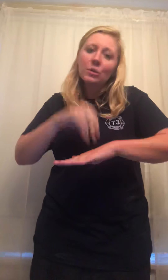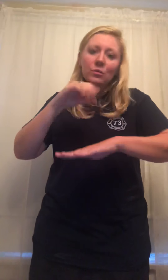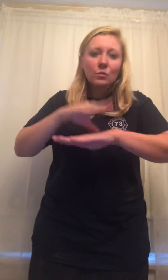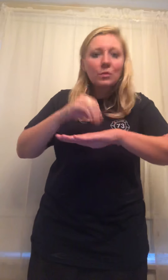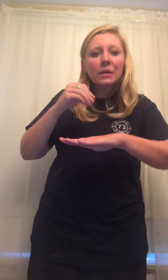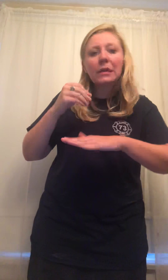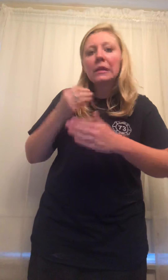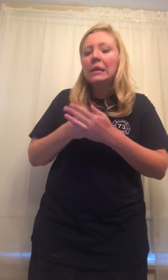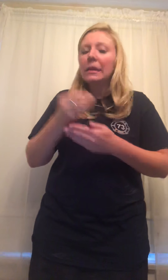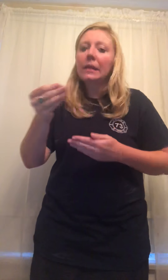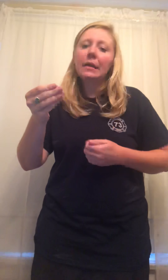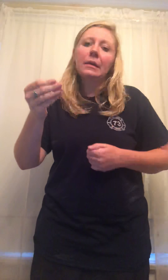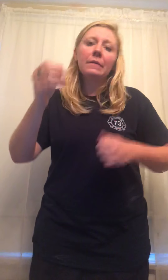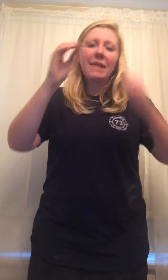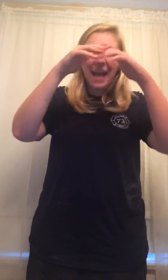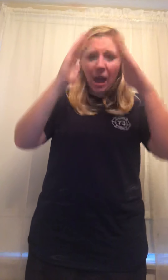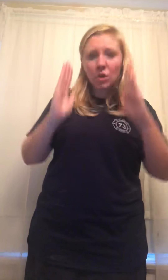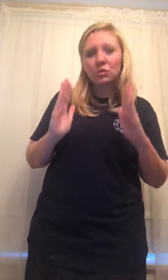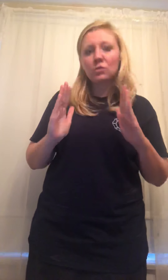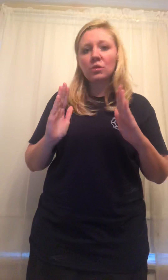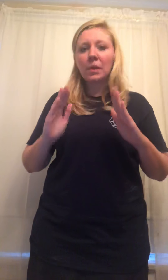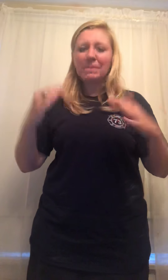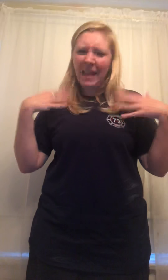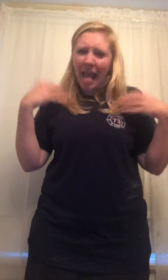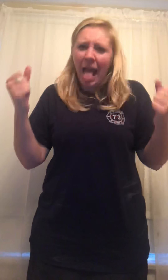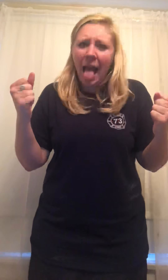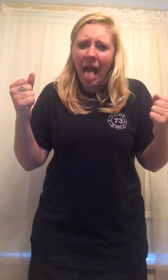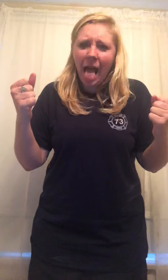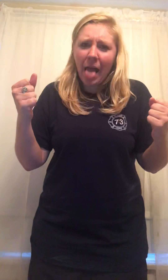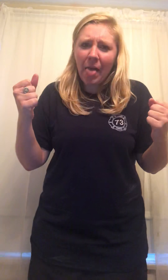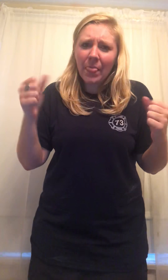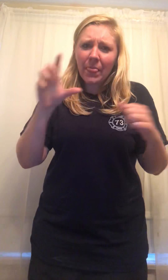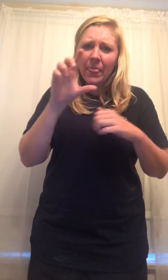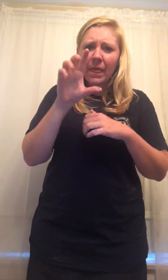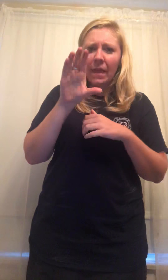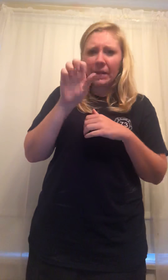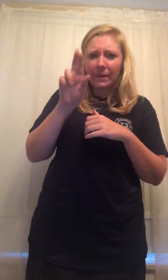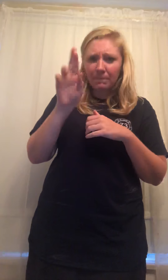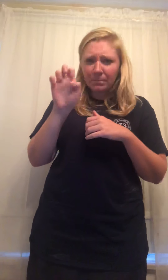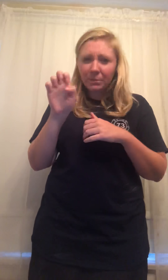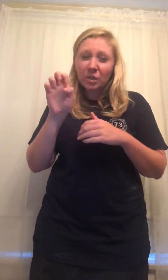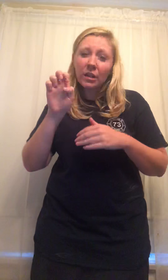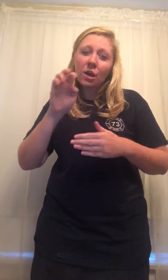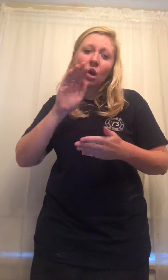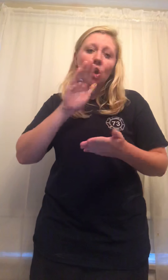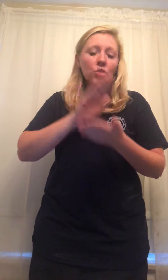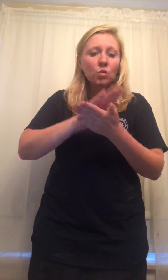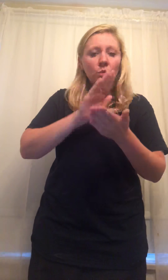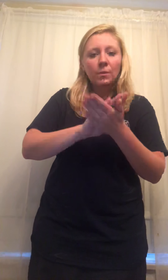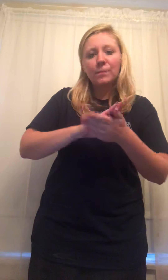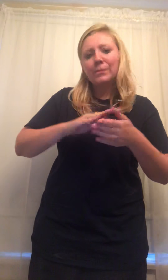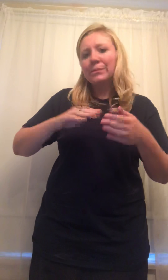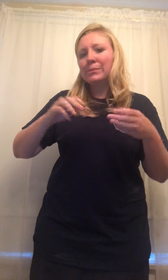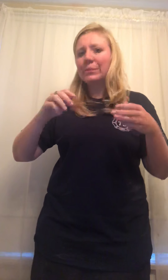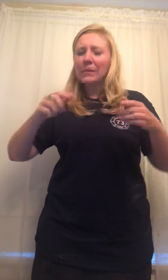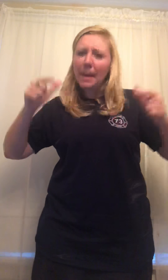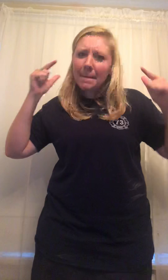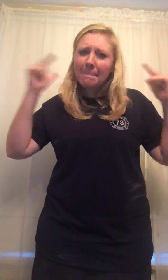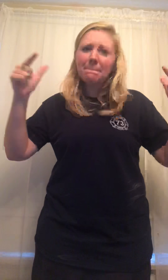housing, healthcare, schooling, and all these a lot of these expensive services that the Swedish